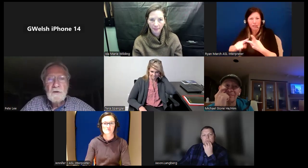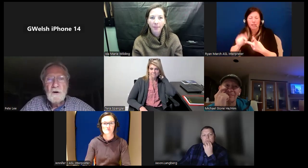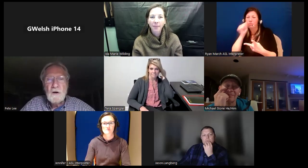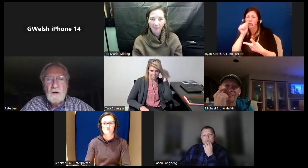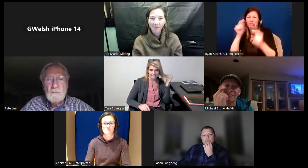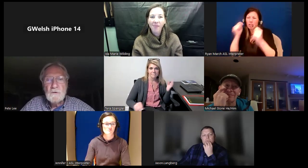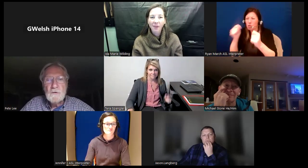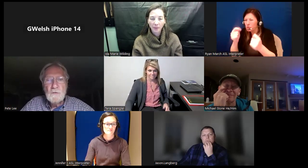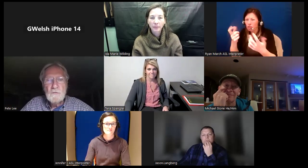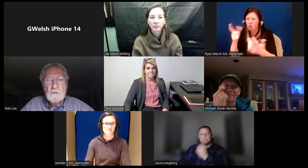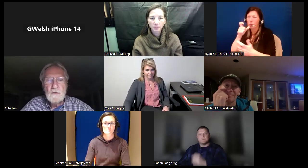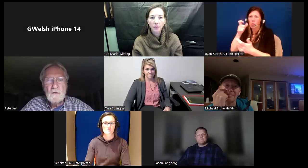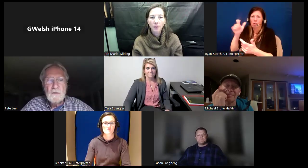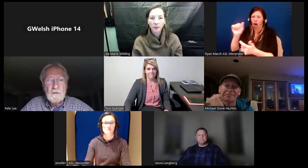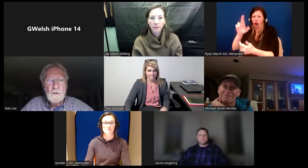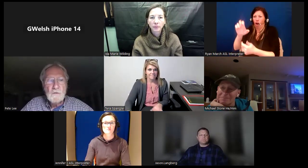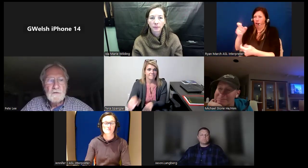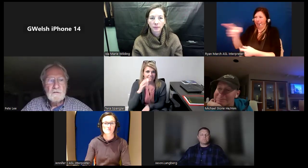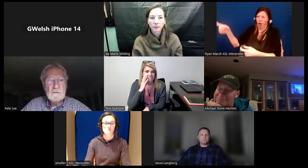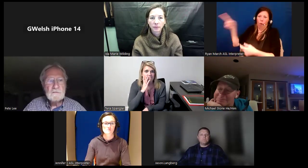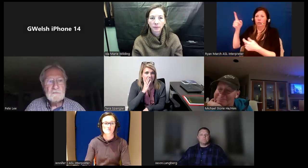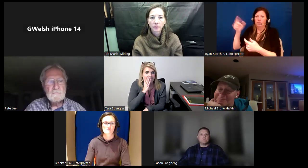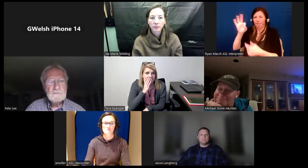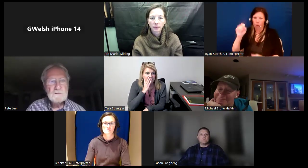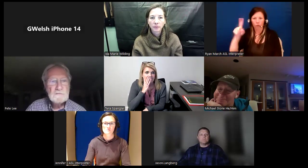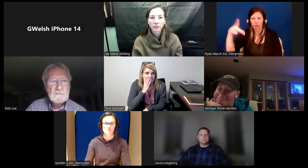tutors? Who are these folks?